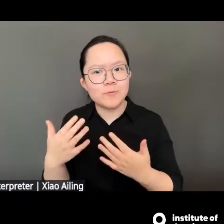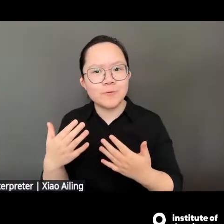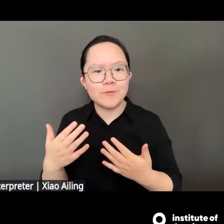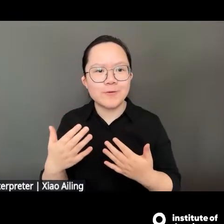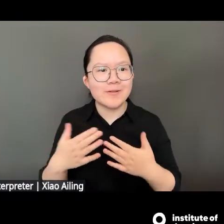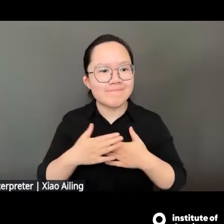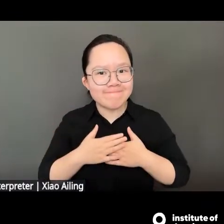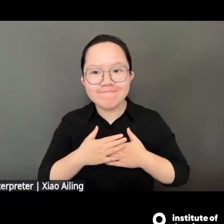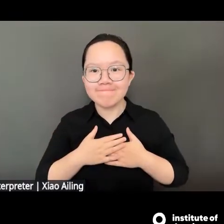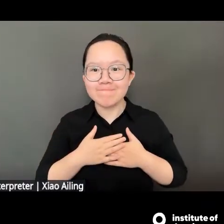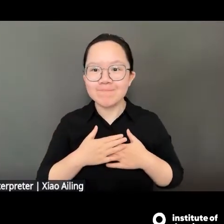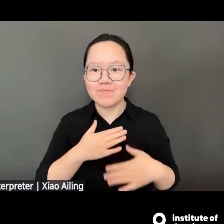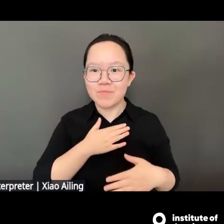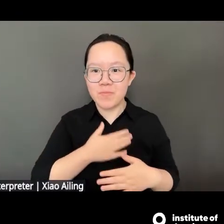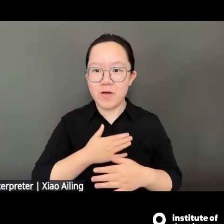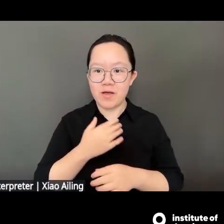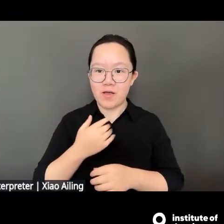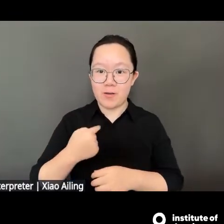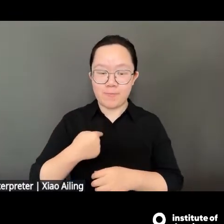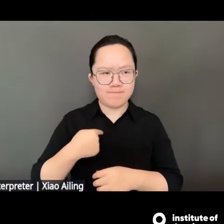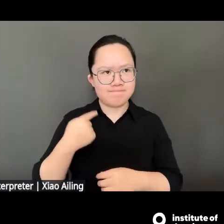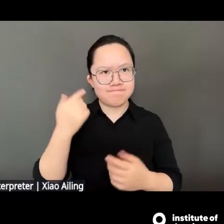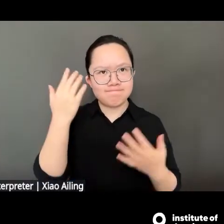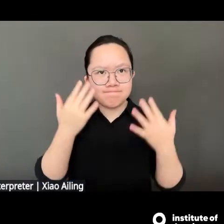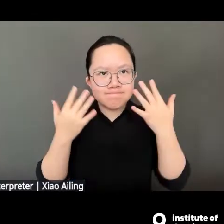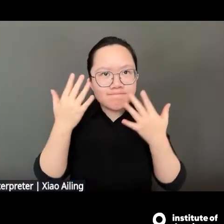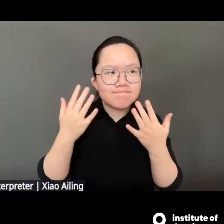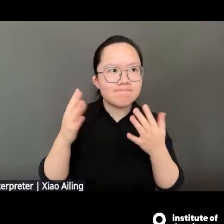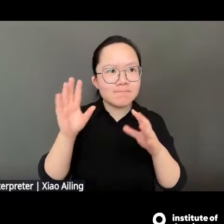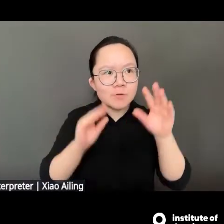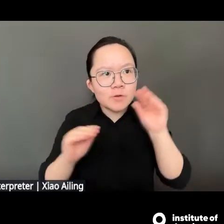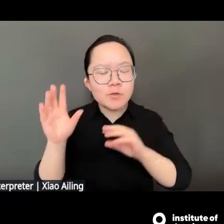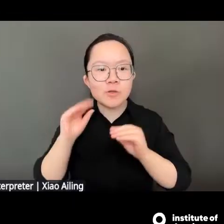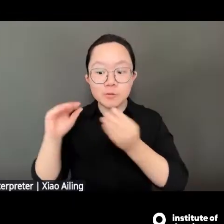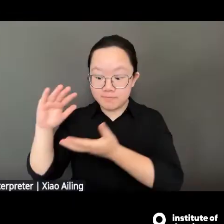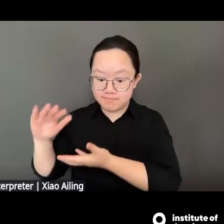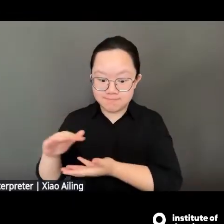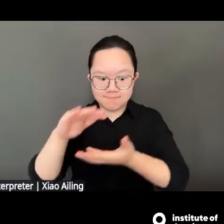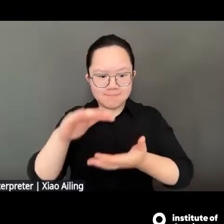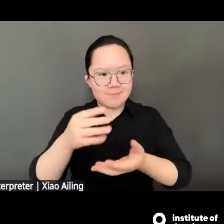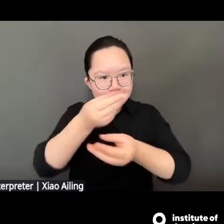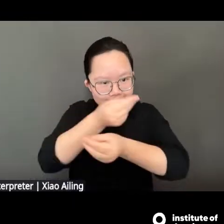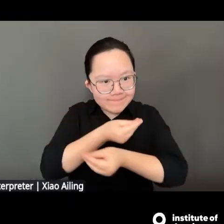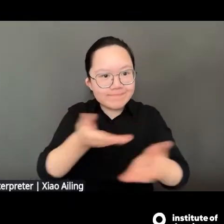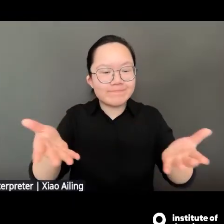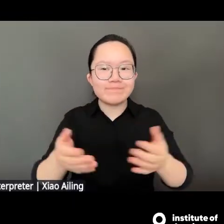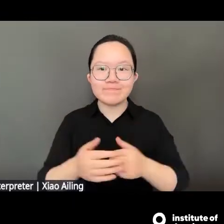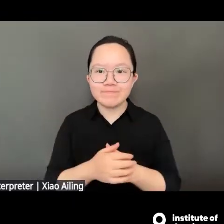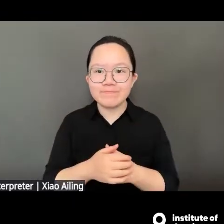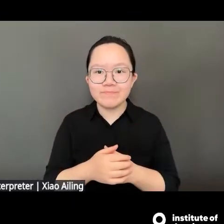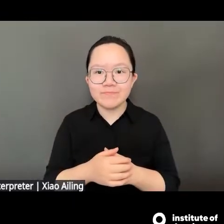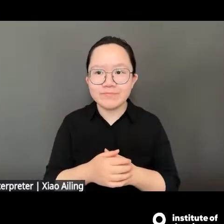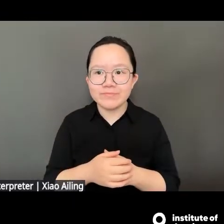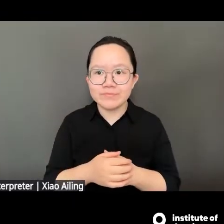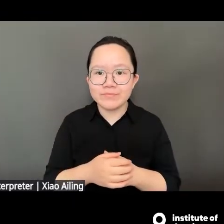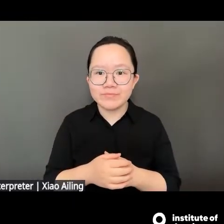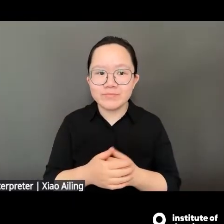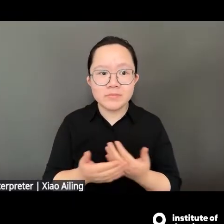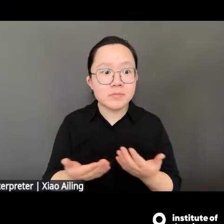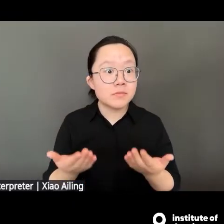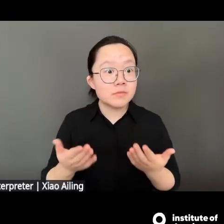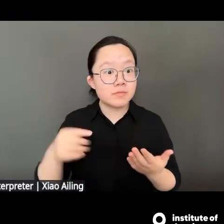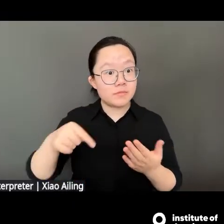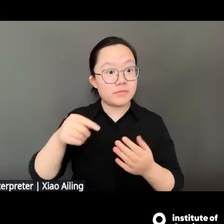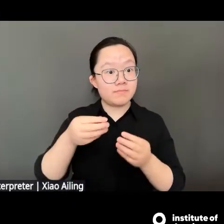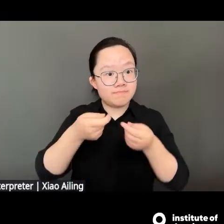work today. As John has said, today's event marks an important milestone. It's the first IDS Bulletin